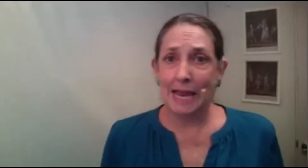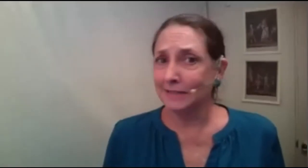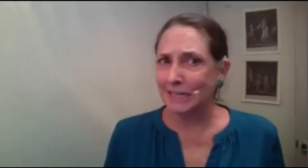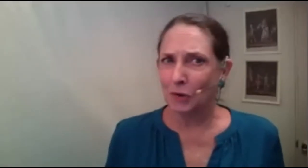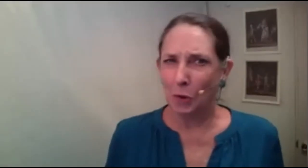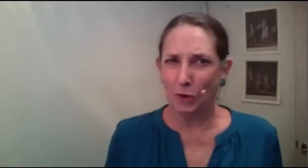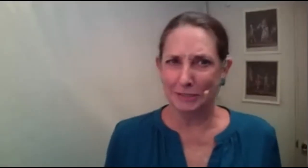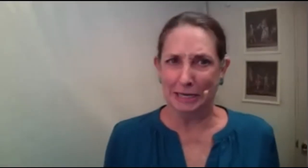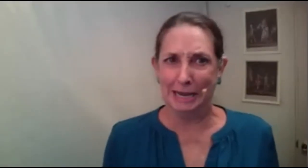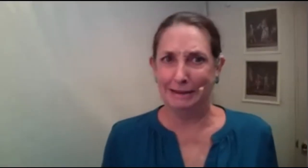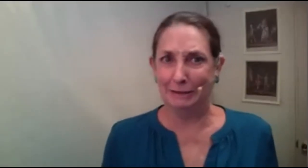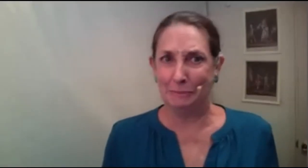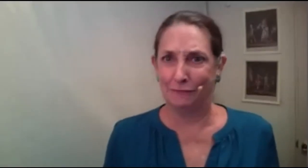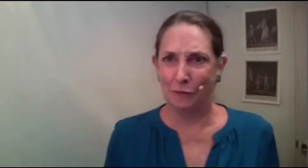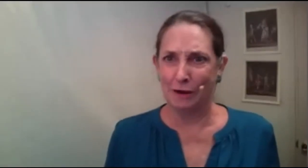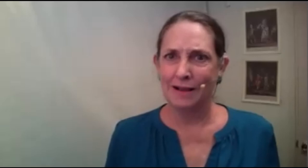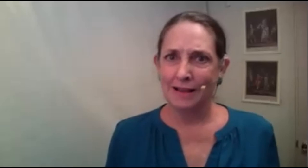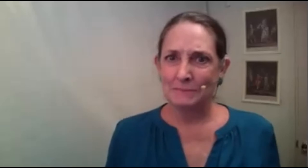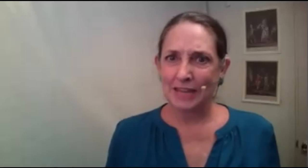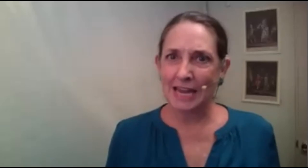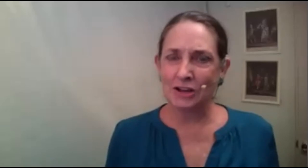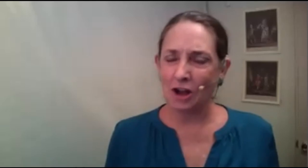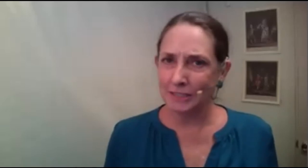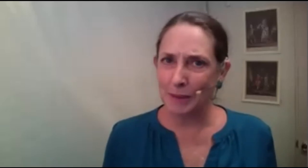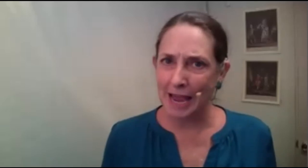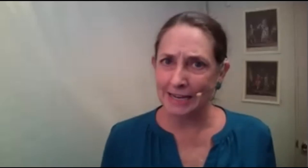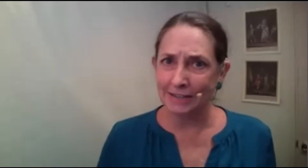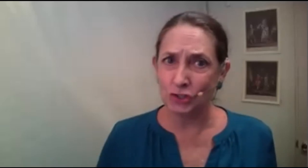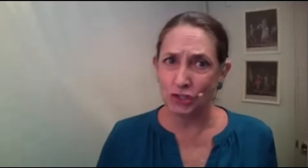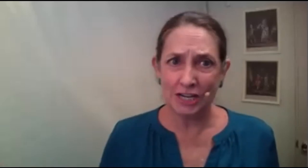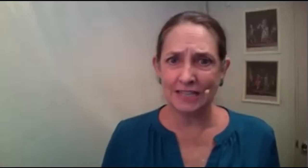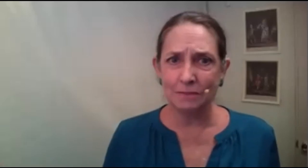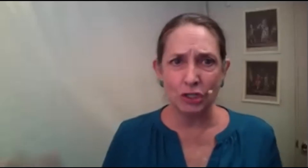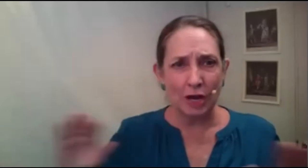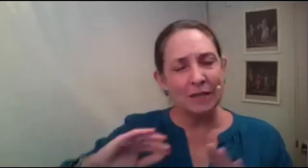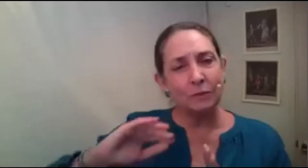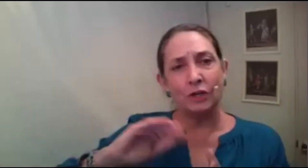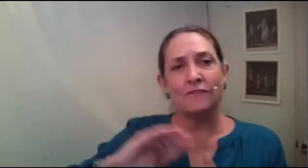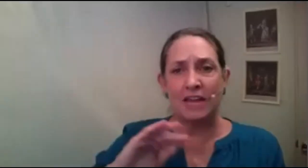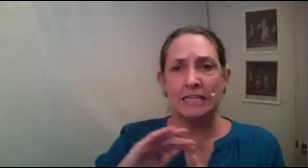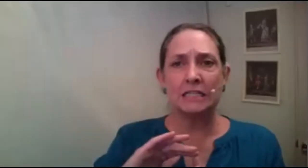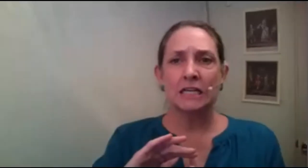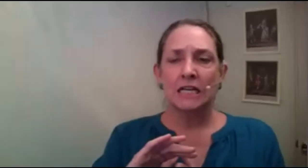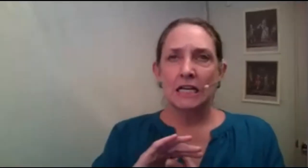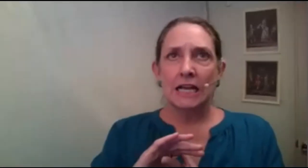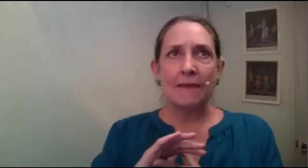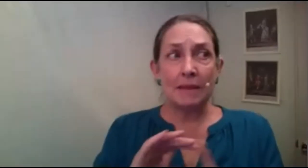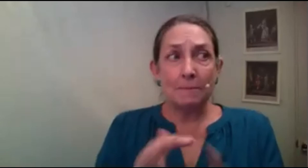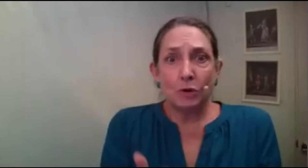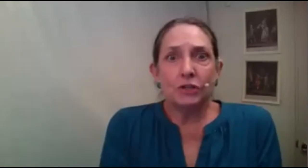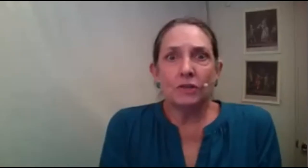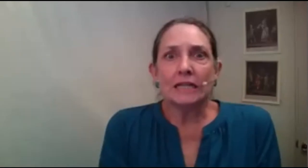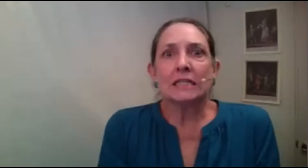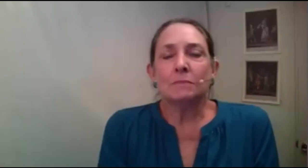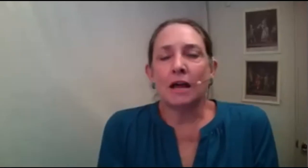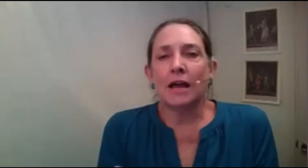They hadn't seen horns on Aunt Nellie before. And he called to Patty and she could see them too. I mean, they were very faint. And they